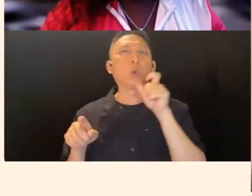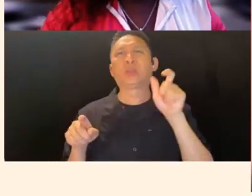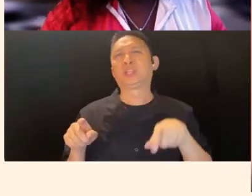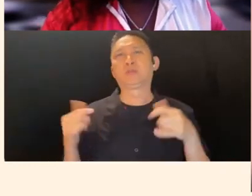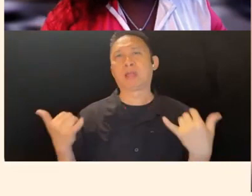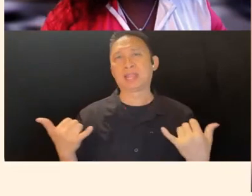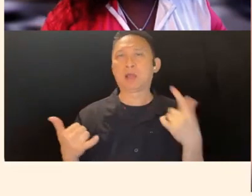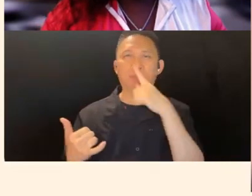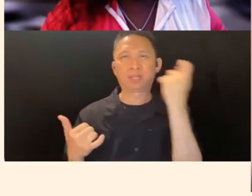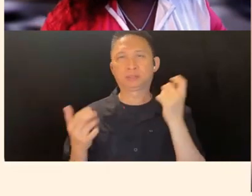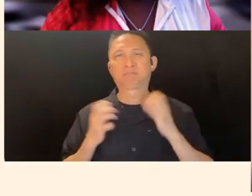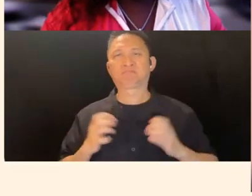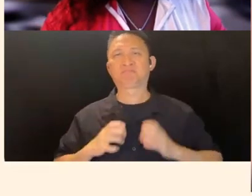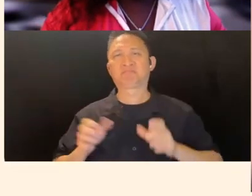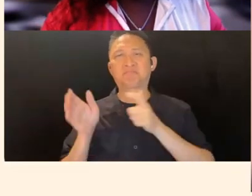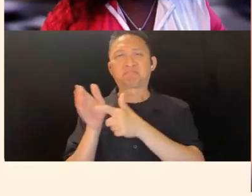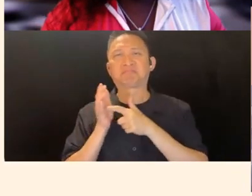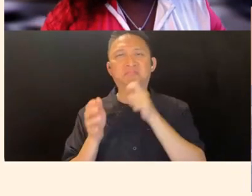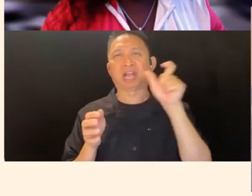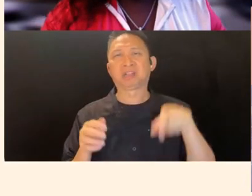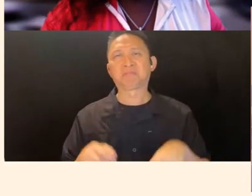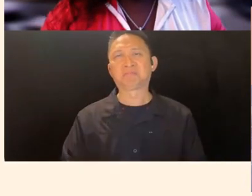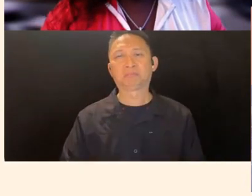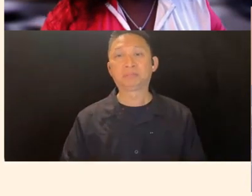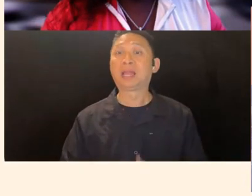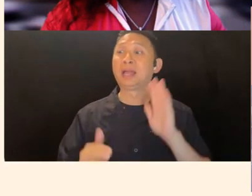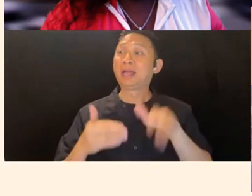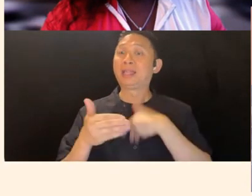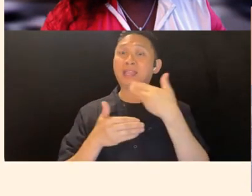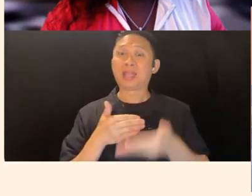Uh, can you transition over, please?